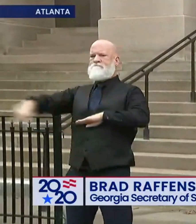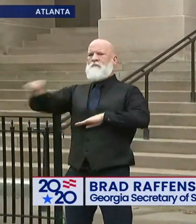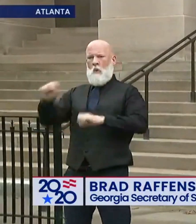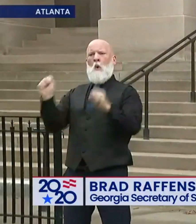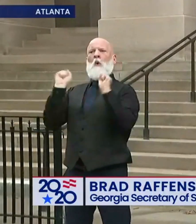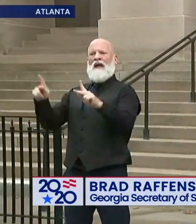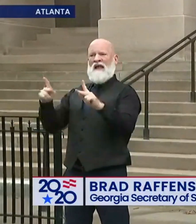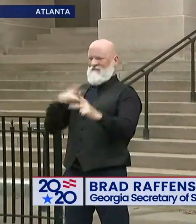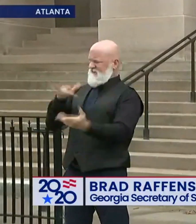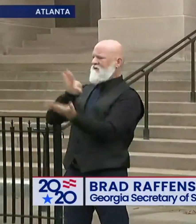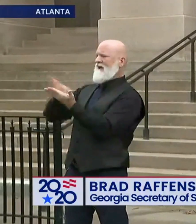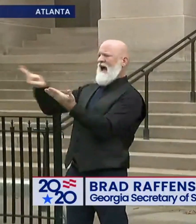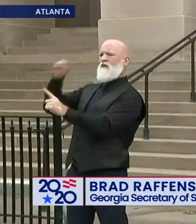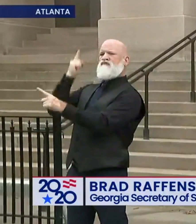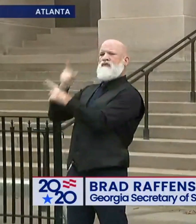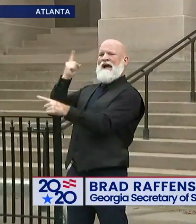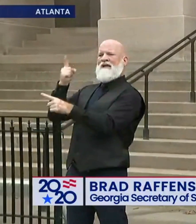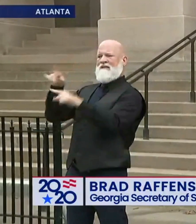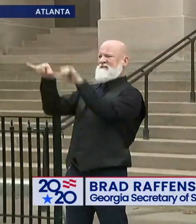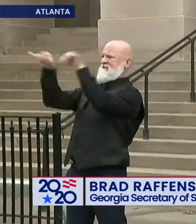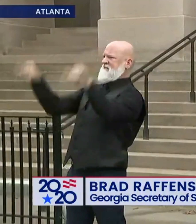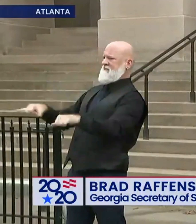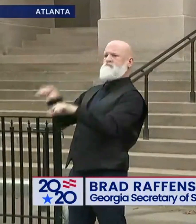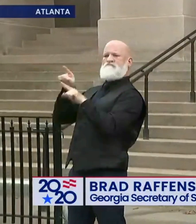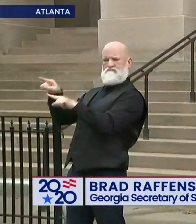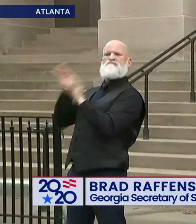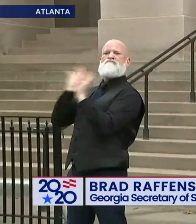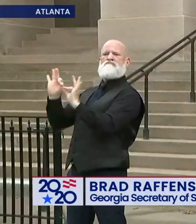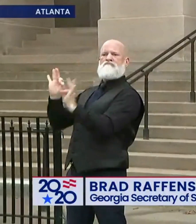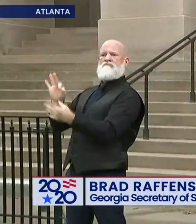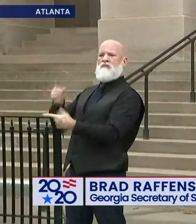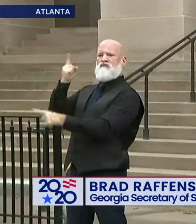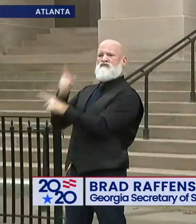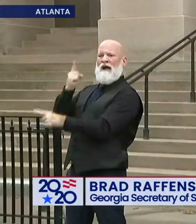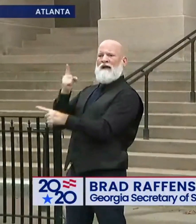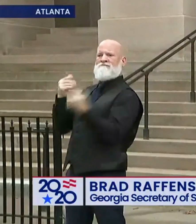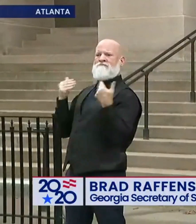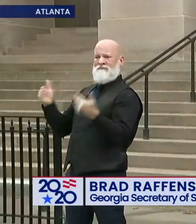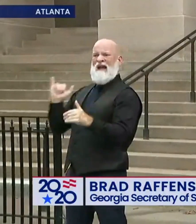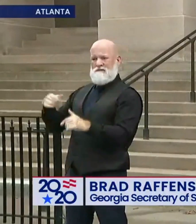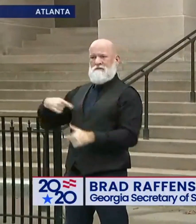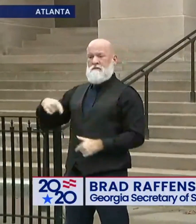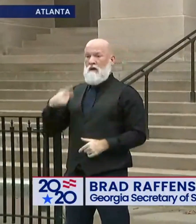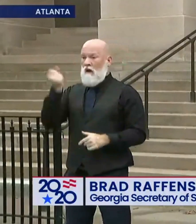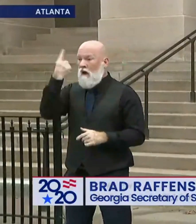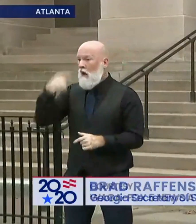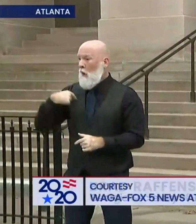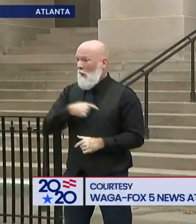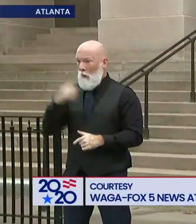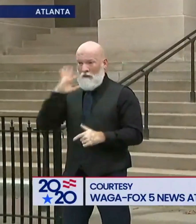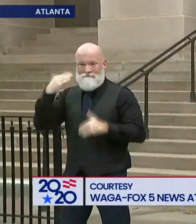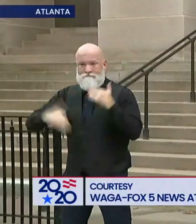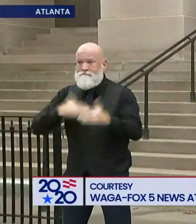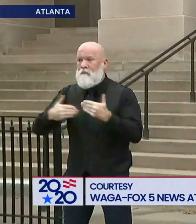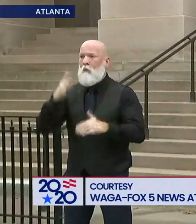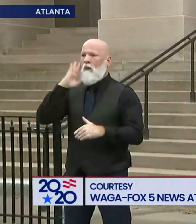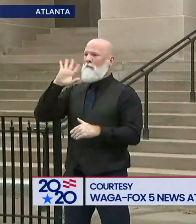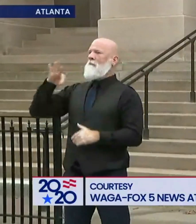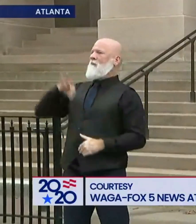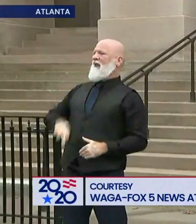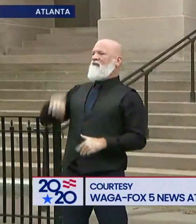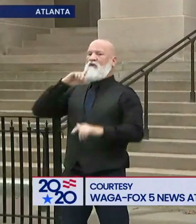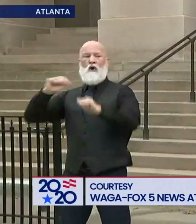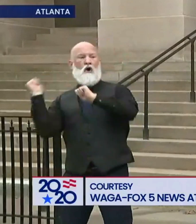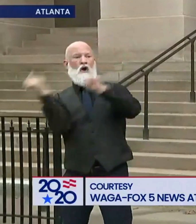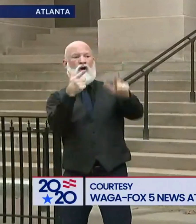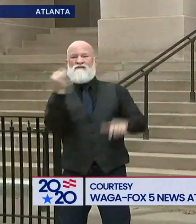system, got it right. And then when we do that, we think it really is good for all of the Georgia. Are you doing this full recount because the Trump campaign asked